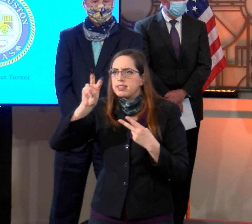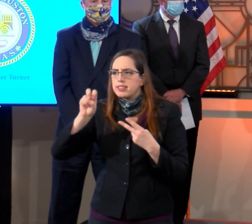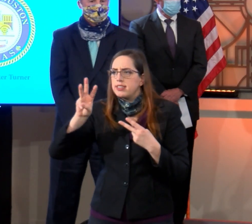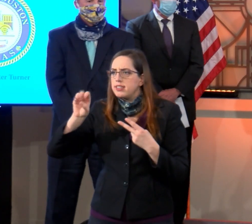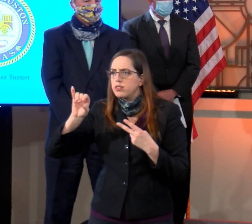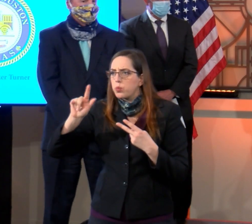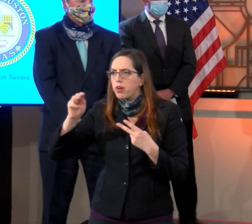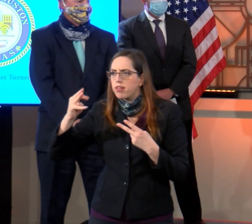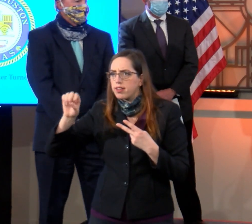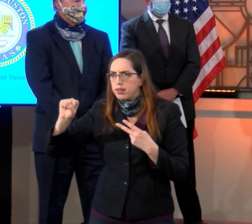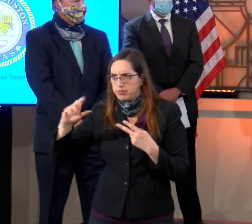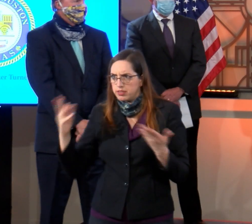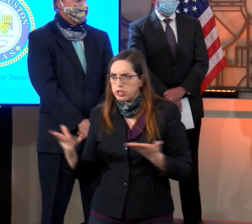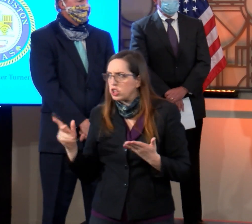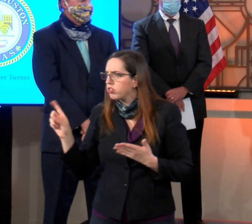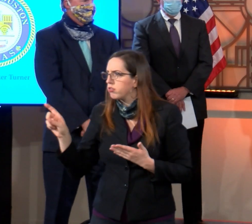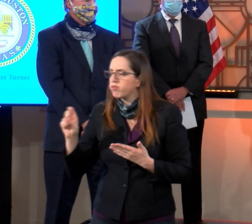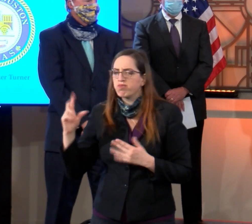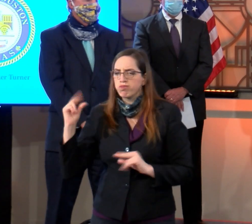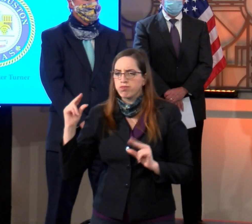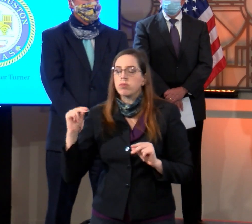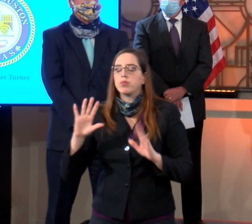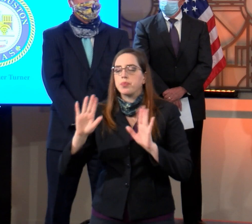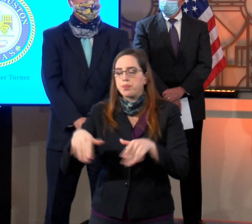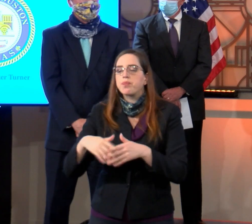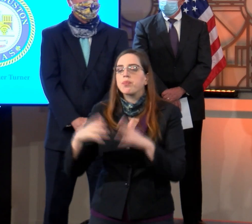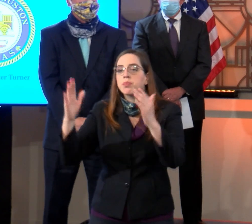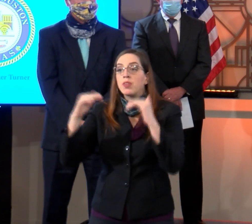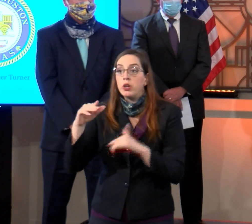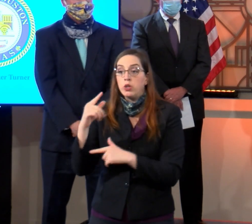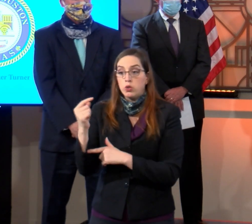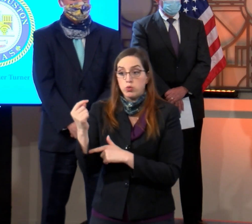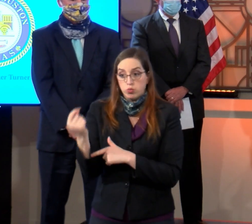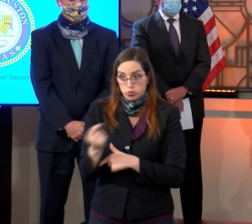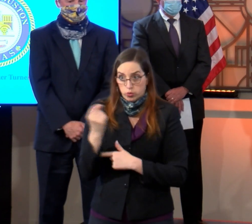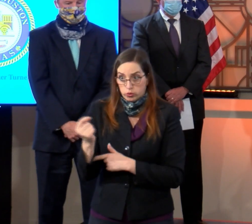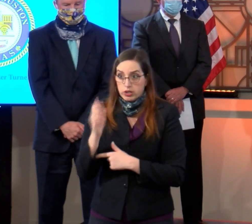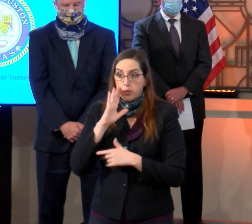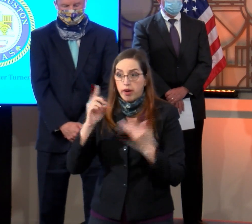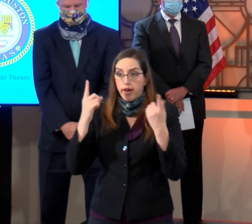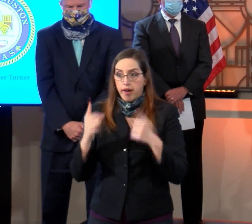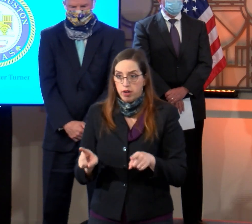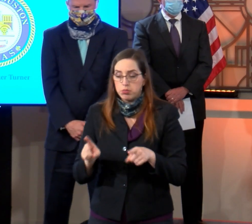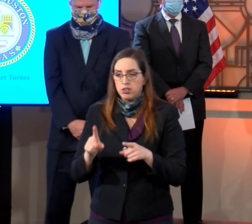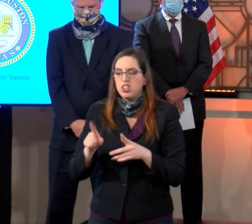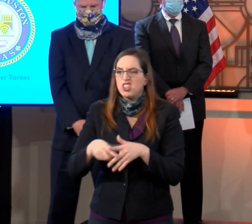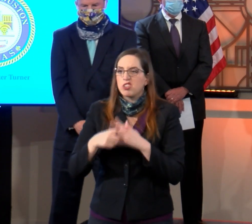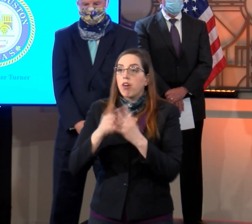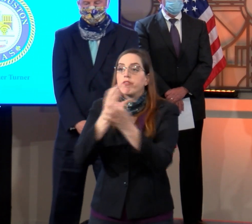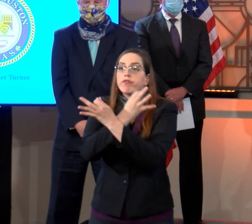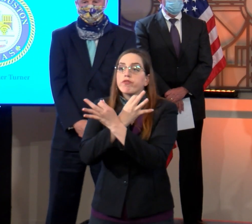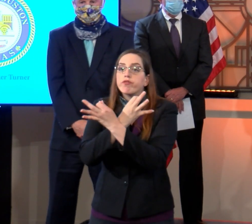Okay. On Tuesday, the Health Department will begin offering free